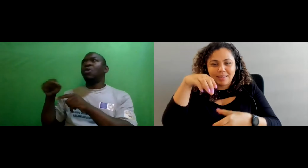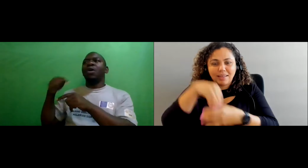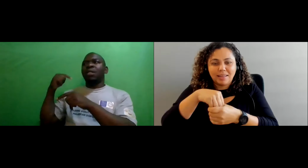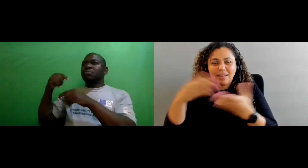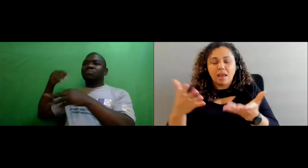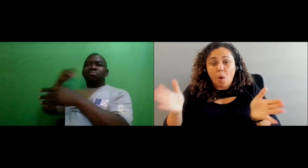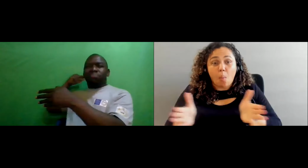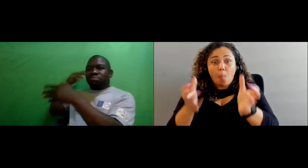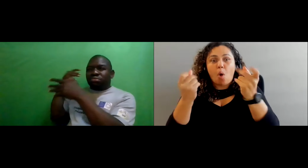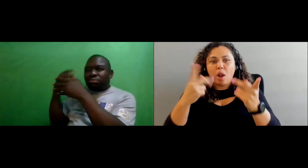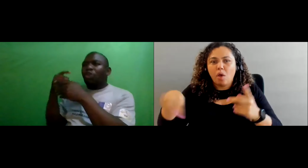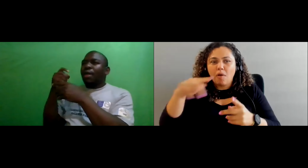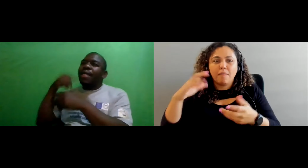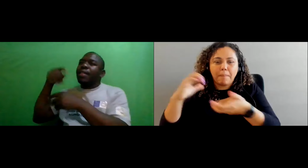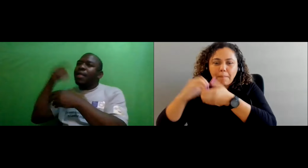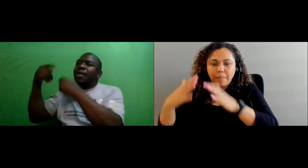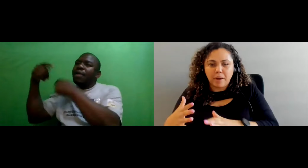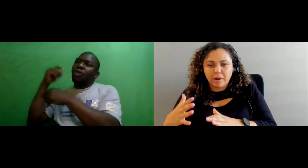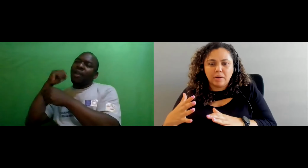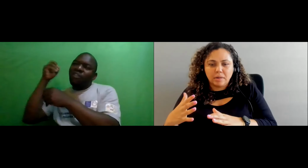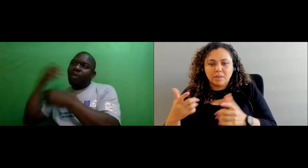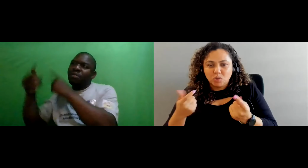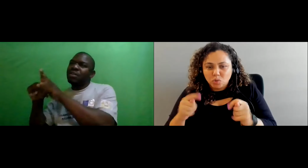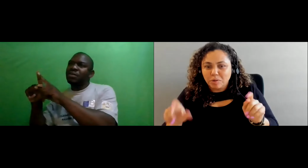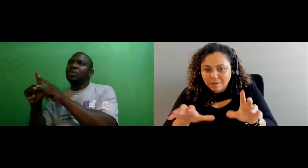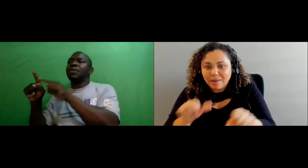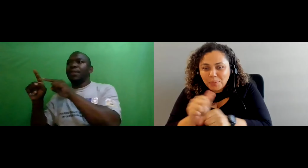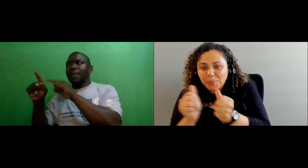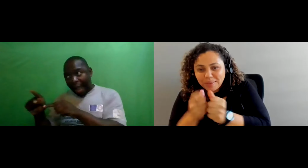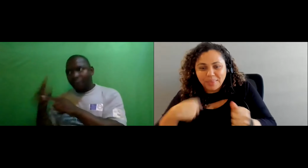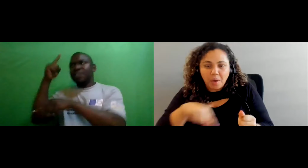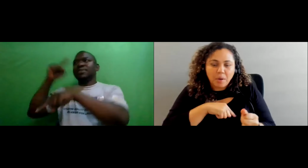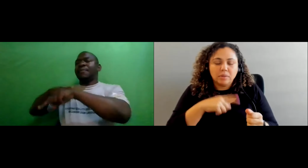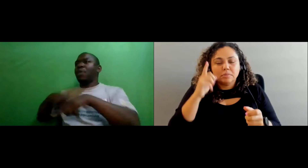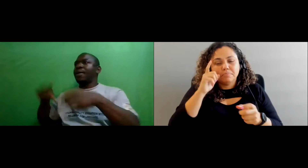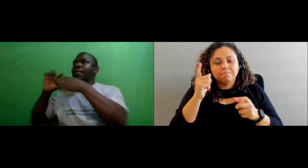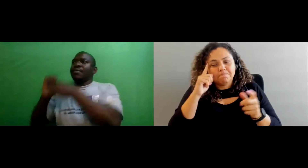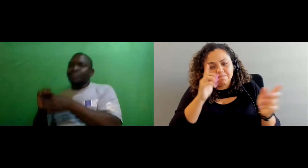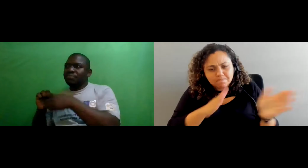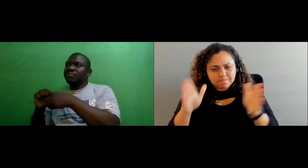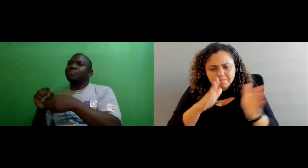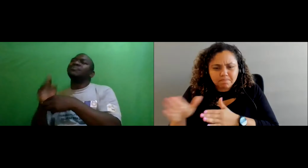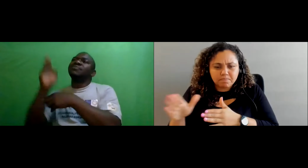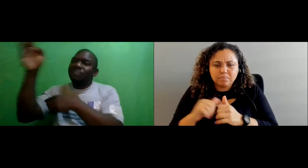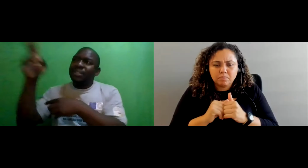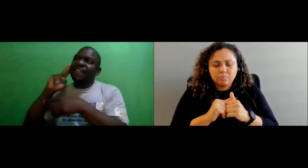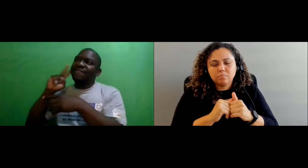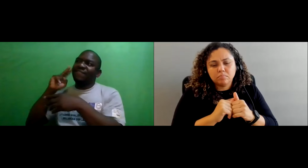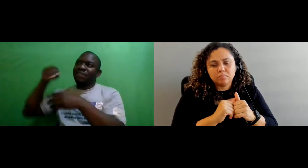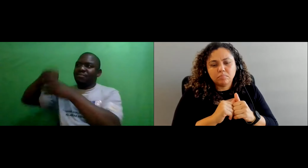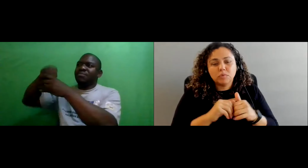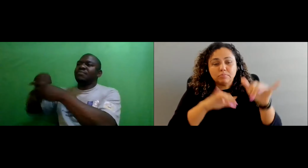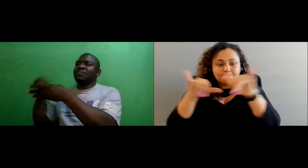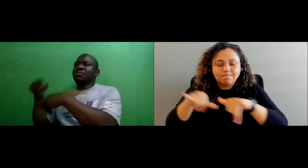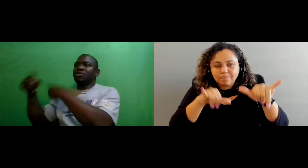has motivated a lot of partners to work with us. So we've managed to form up a memorandum of understanding with the